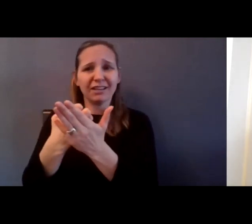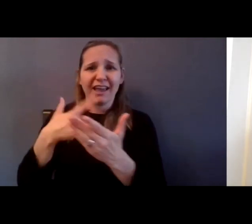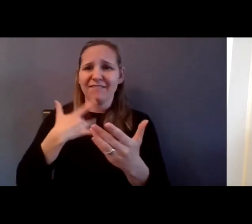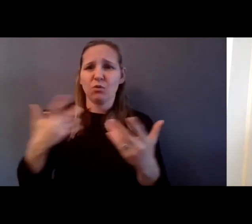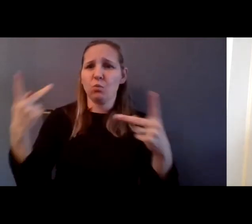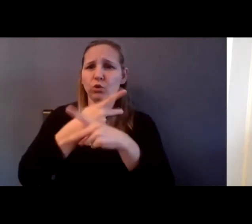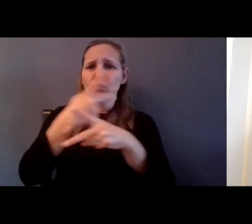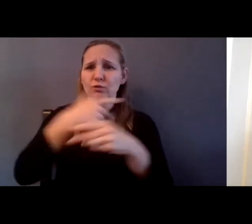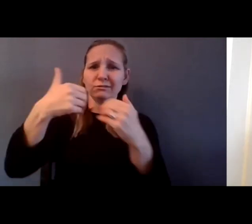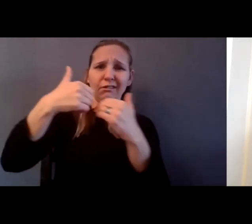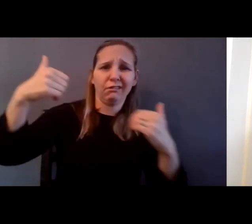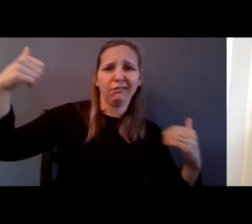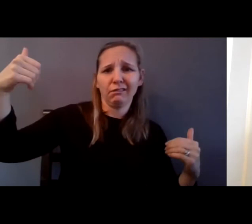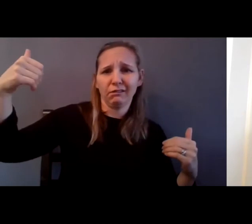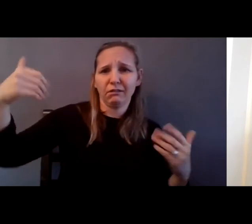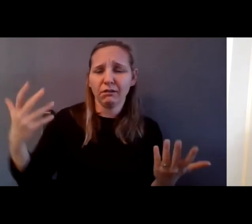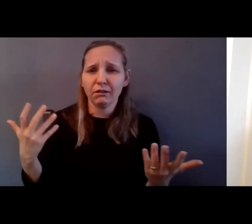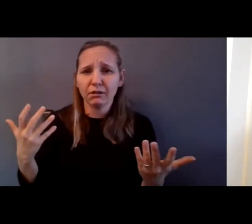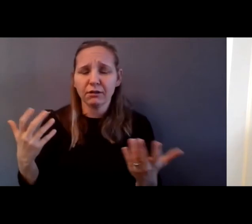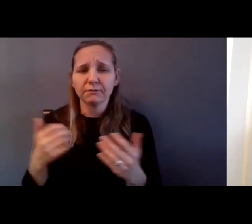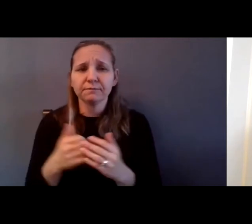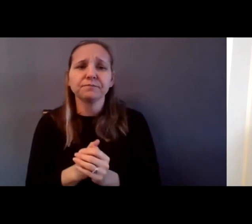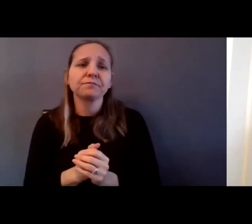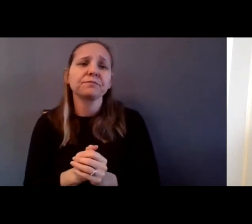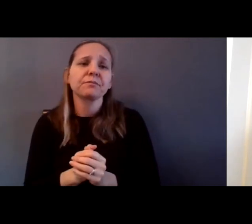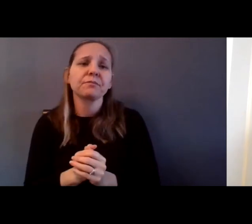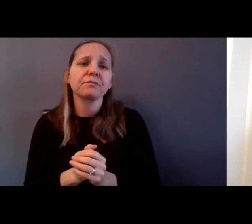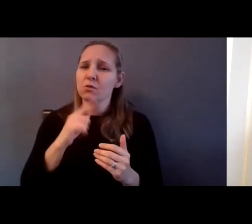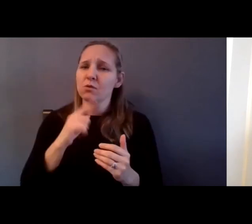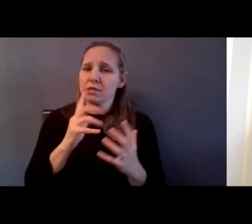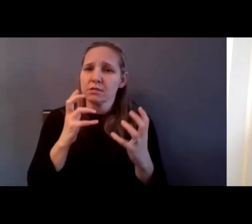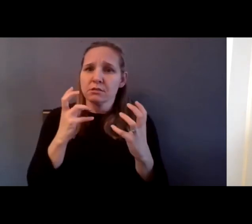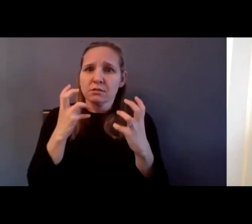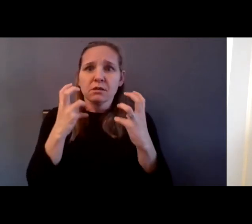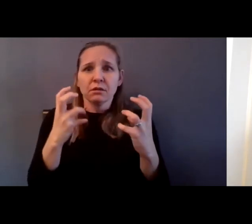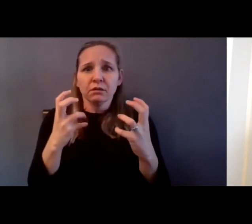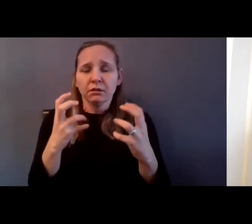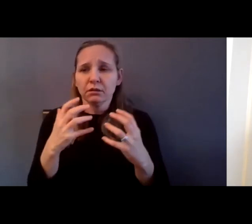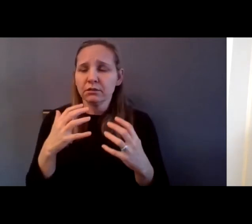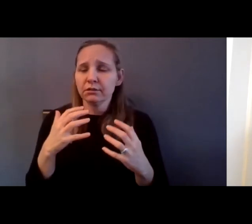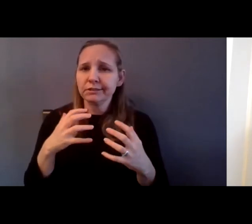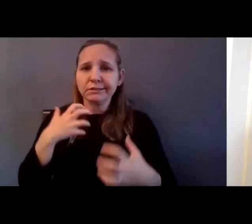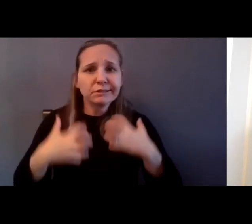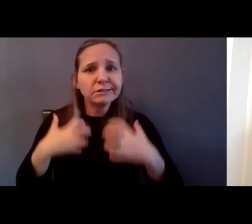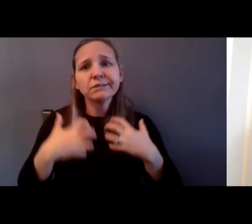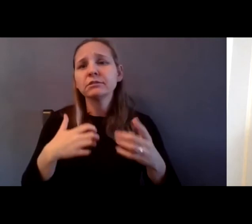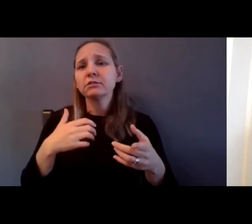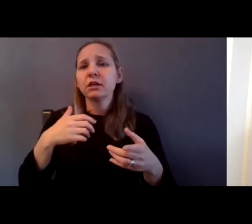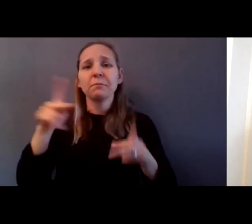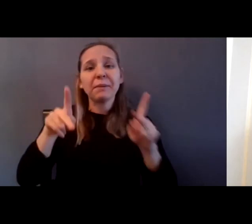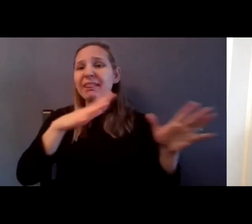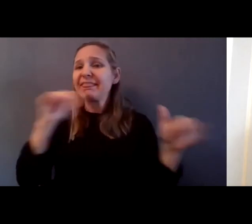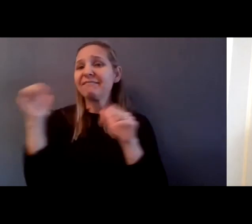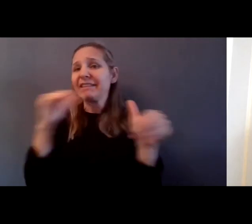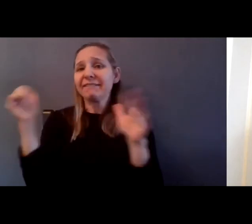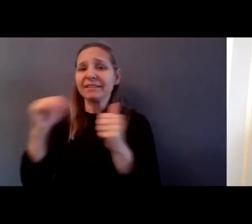disparity. So what I personally agonize over when I know that people are fleeing the city,